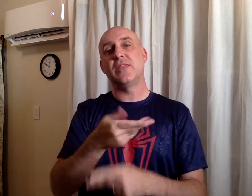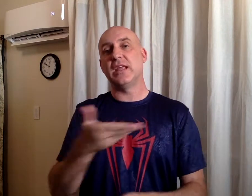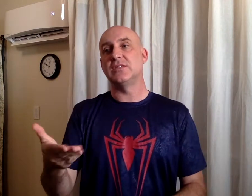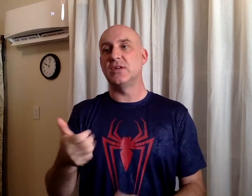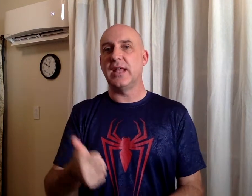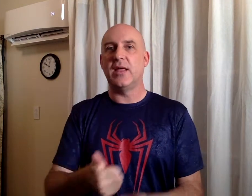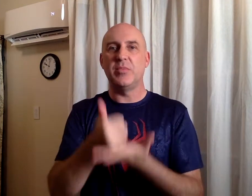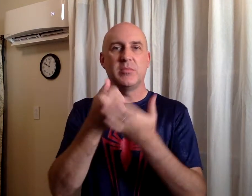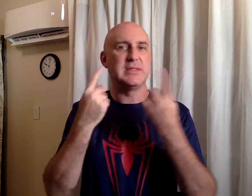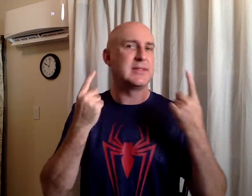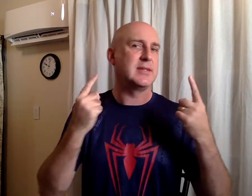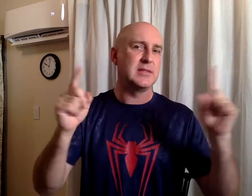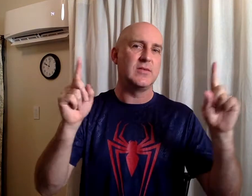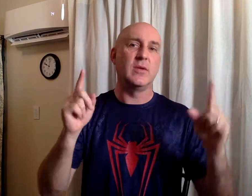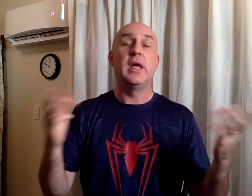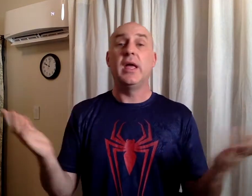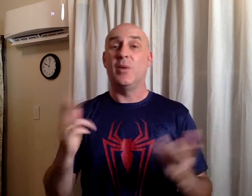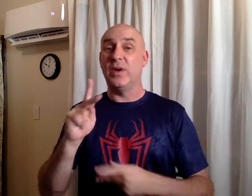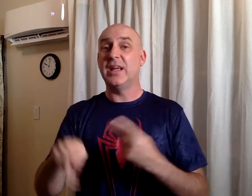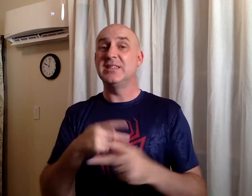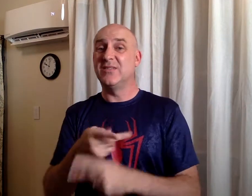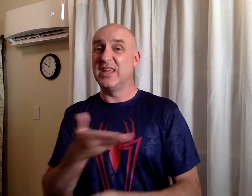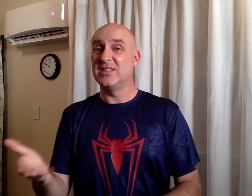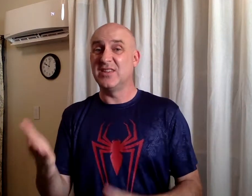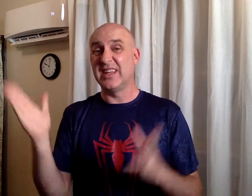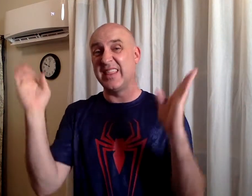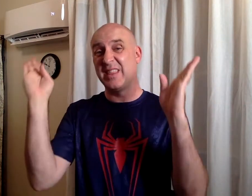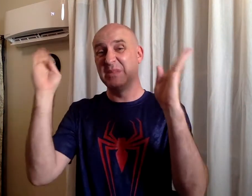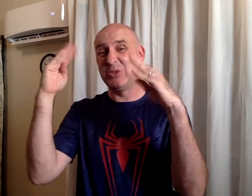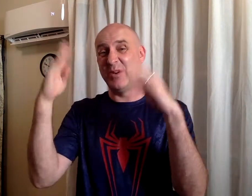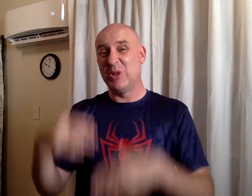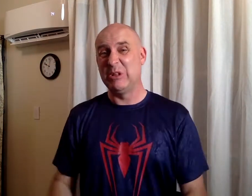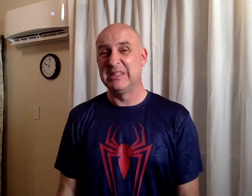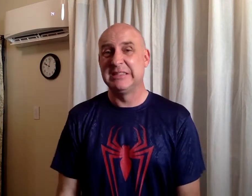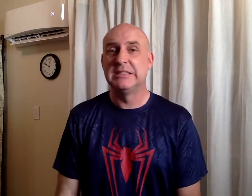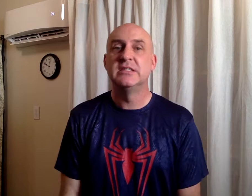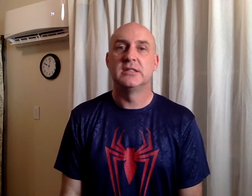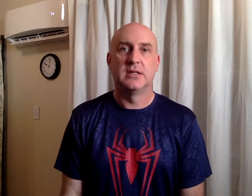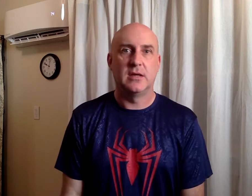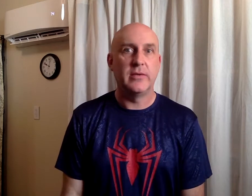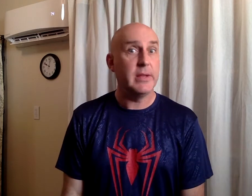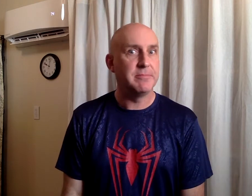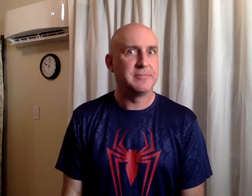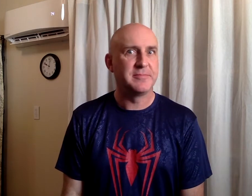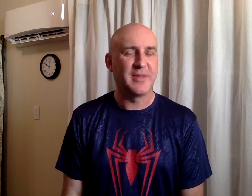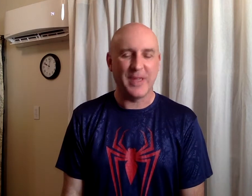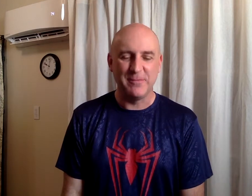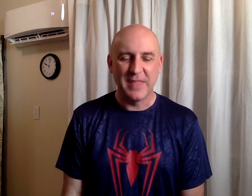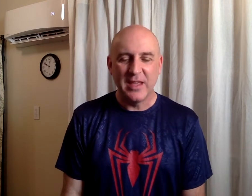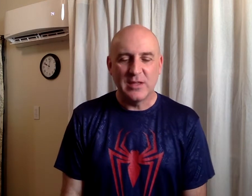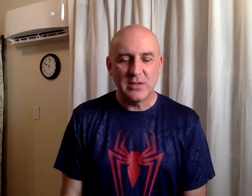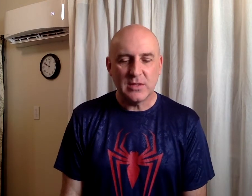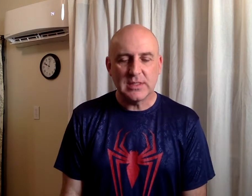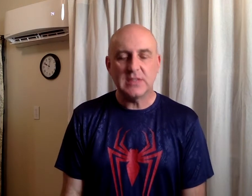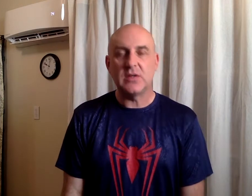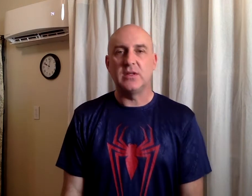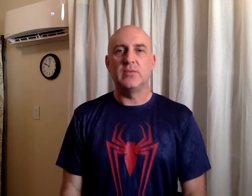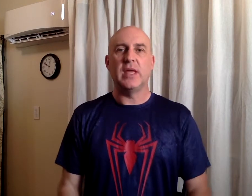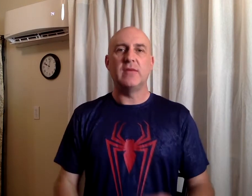things are going to help them be successful and what kinds of things are going to get them in trouble. All right? Okay, so let's get started. We have the